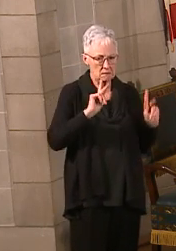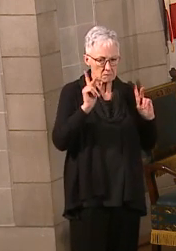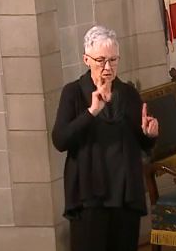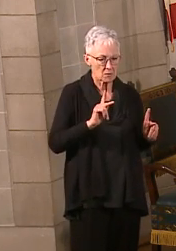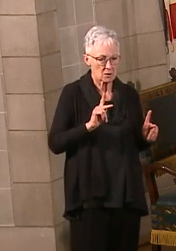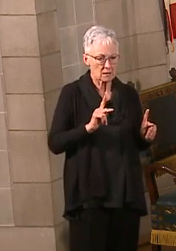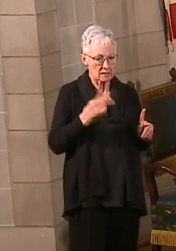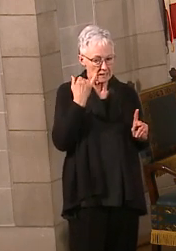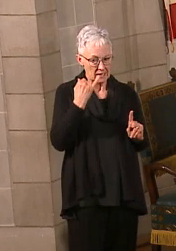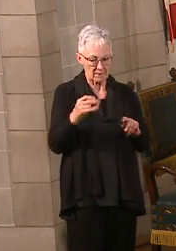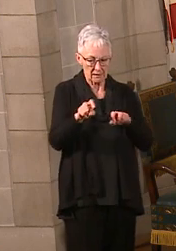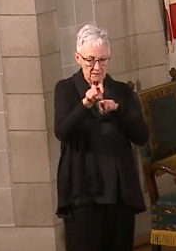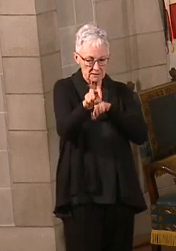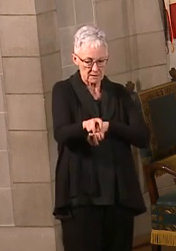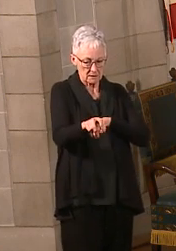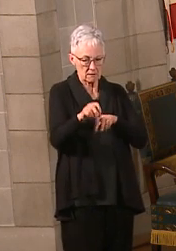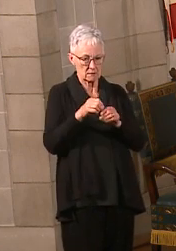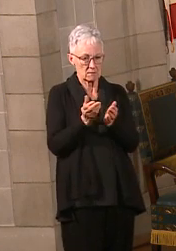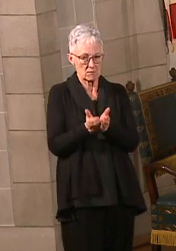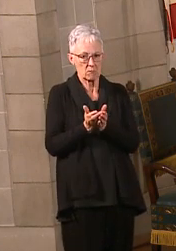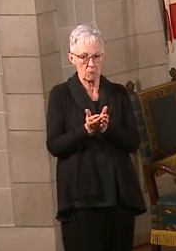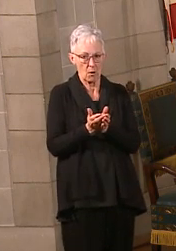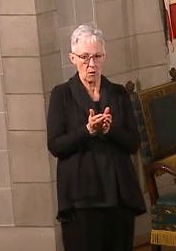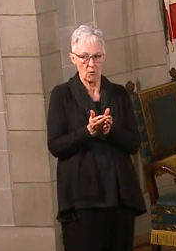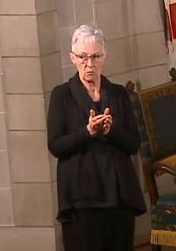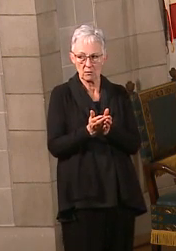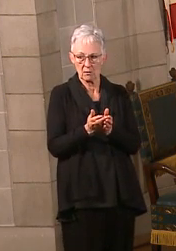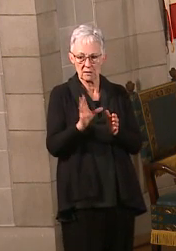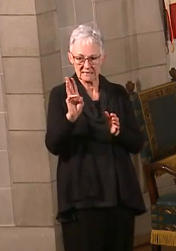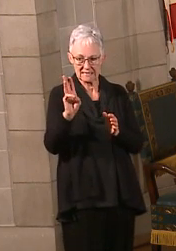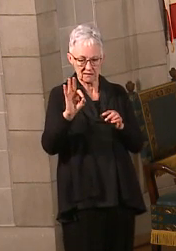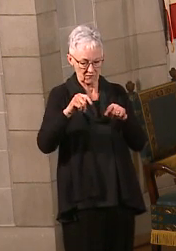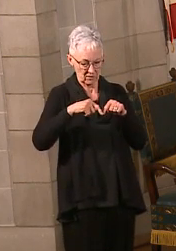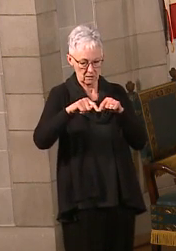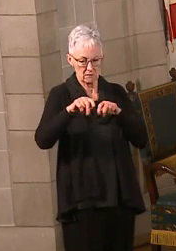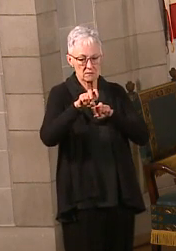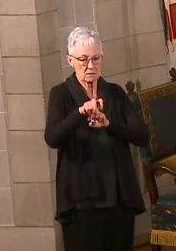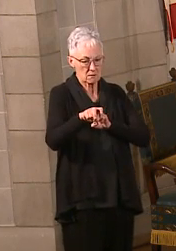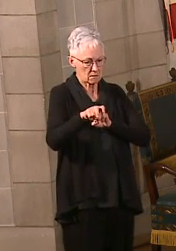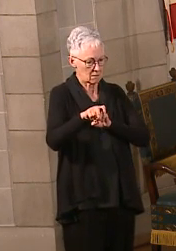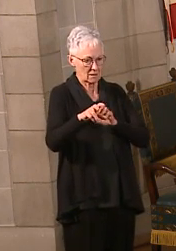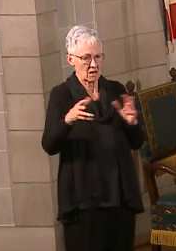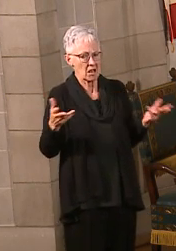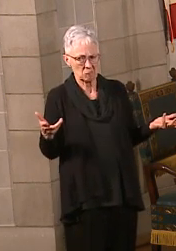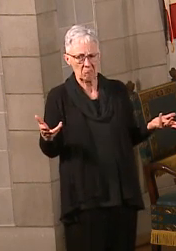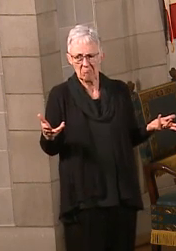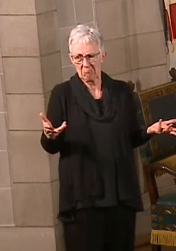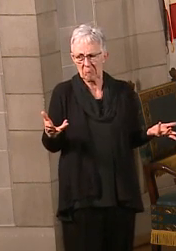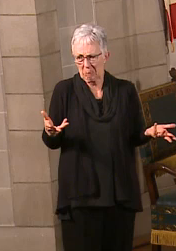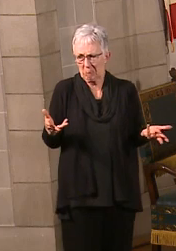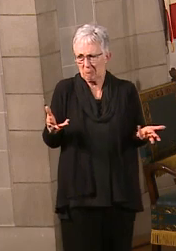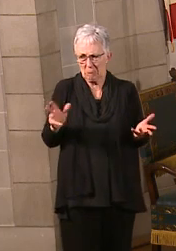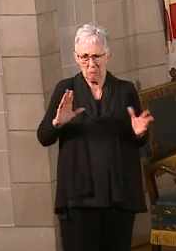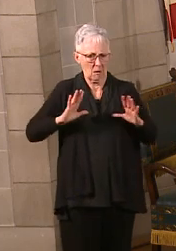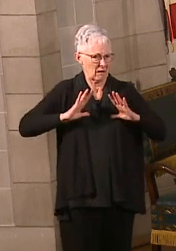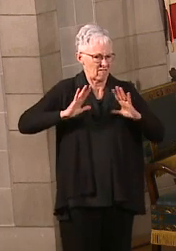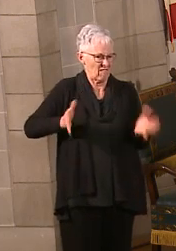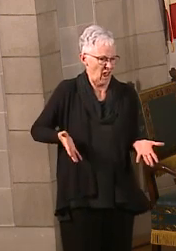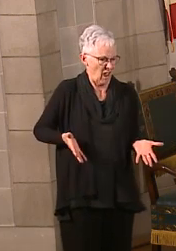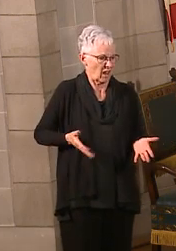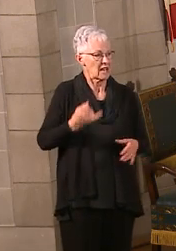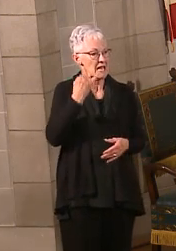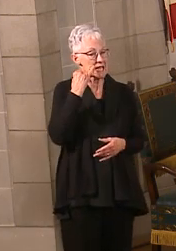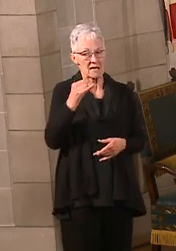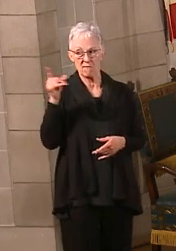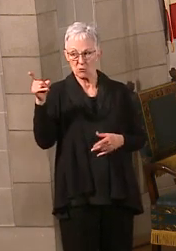few feet apart, that sounds like a pretty good activity to do. Again, what we really want to emphasize is if you're coming to the state, one of those snowbirds coming